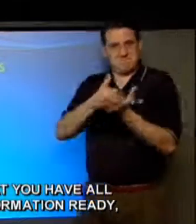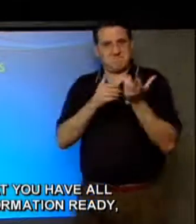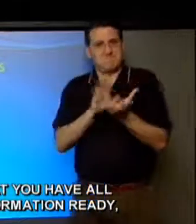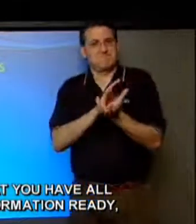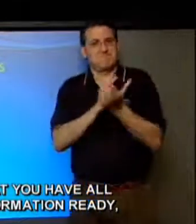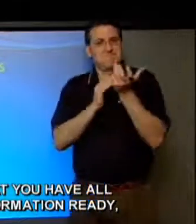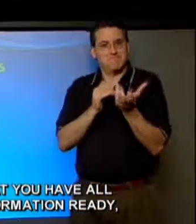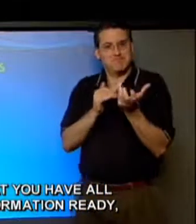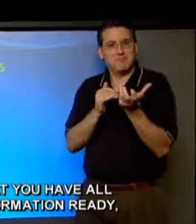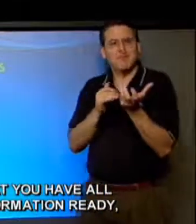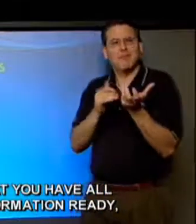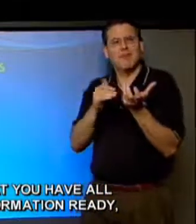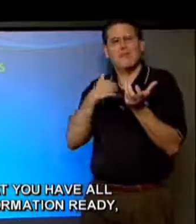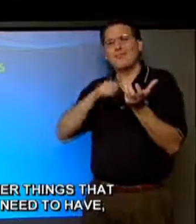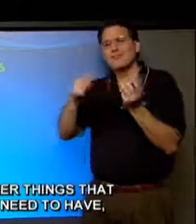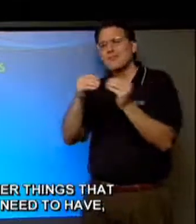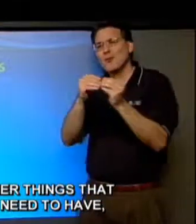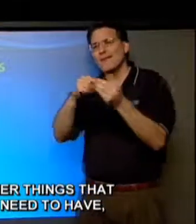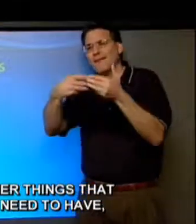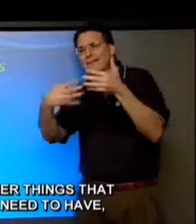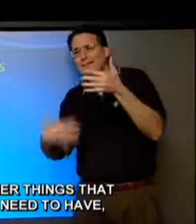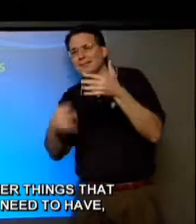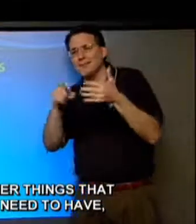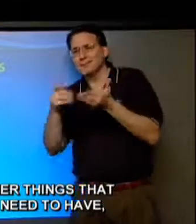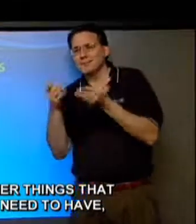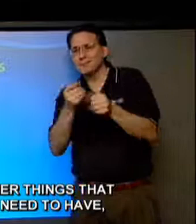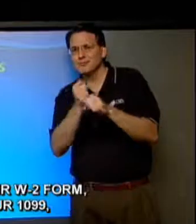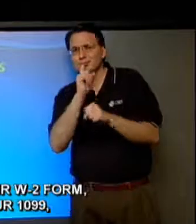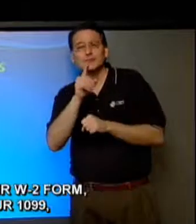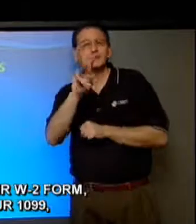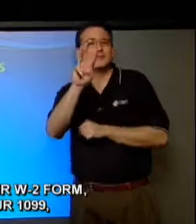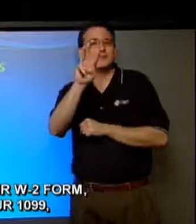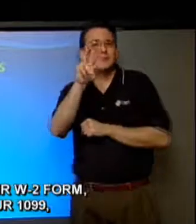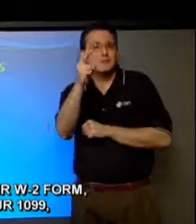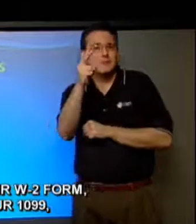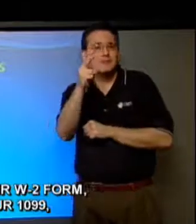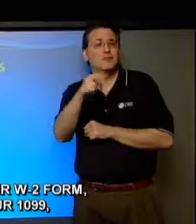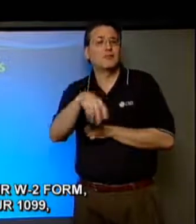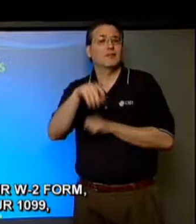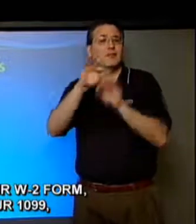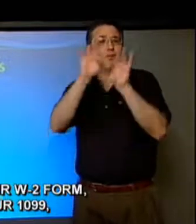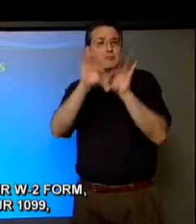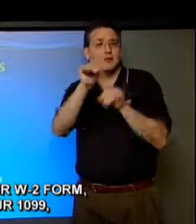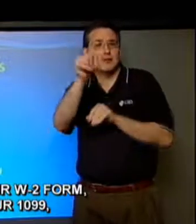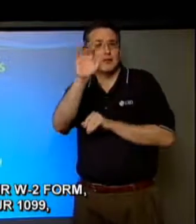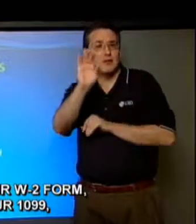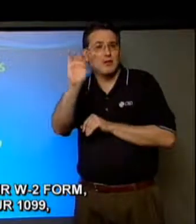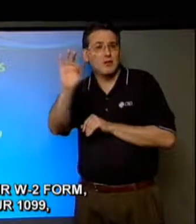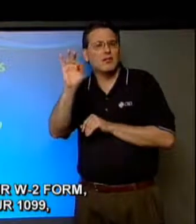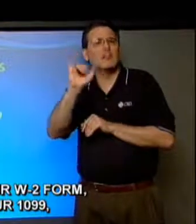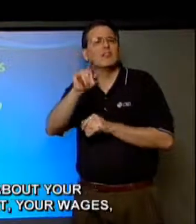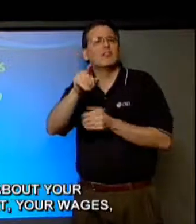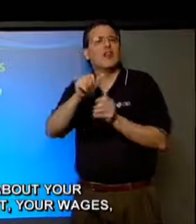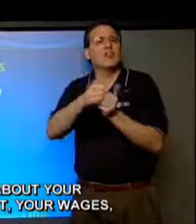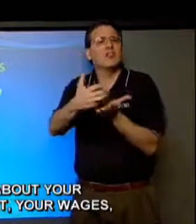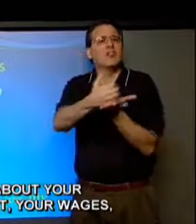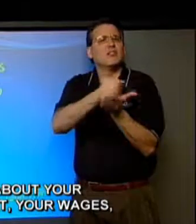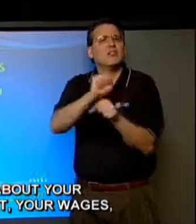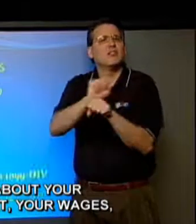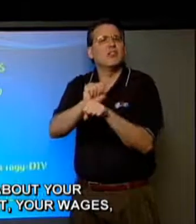information ready, and there's other things you might need to have, like your W-2 form, your 1099, that talks about your employment